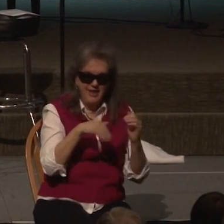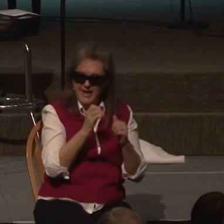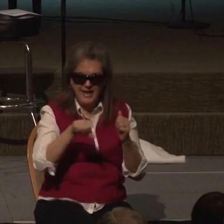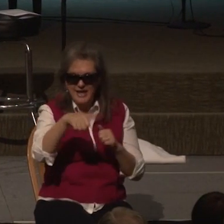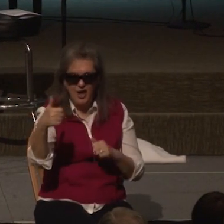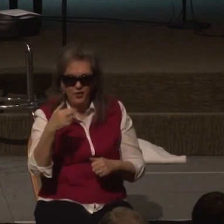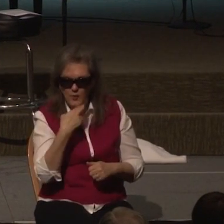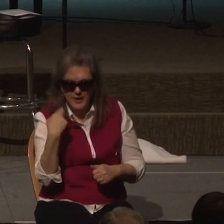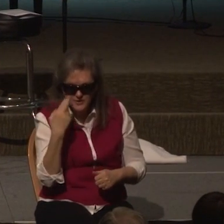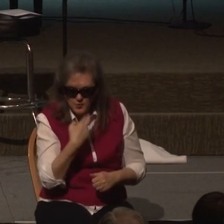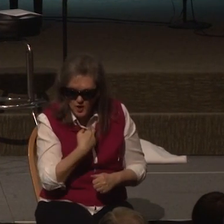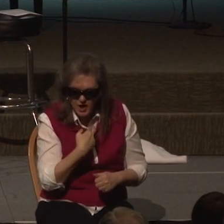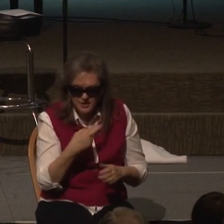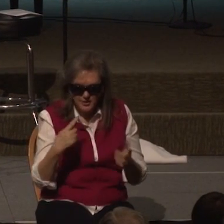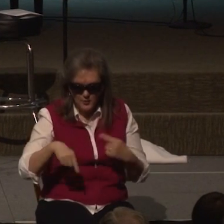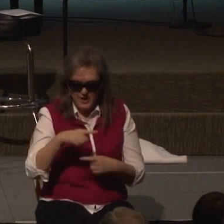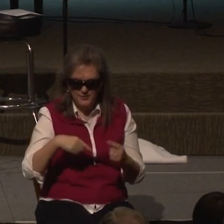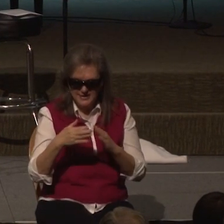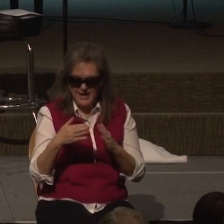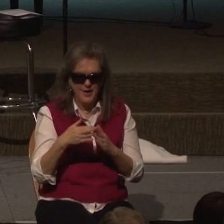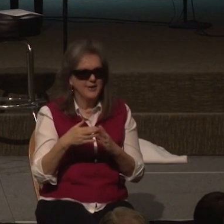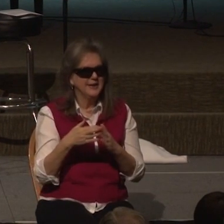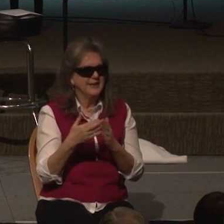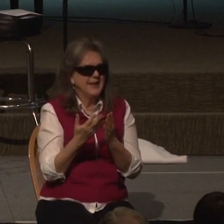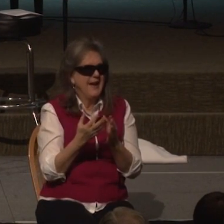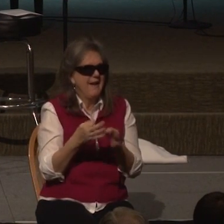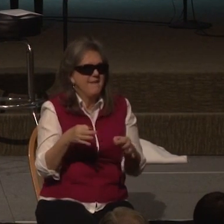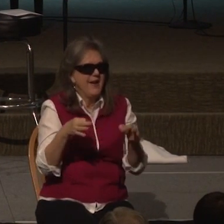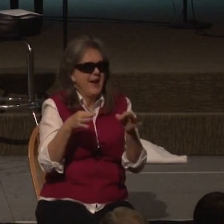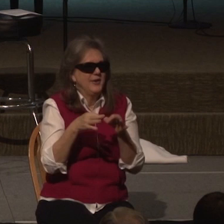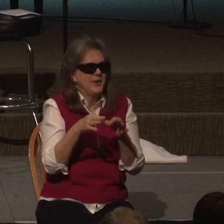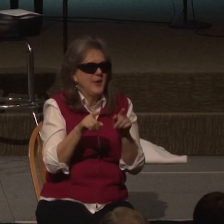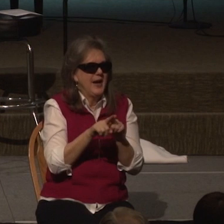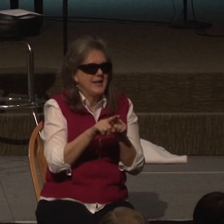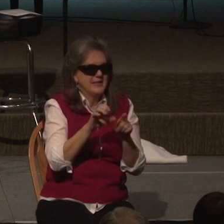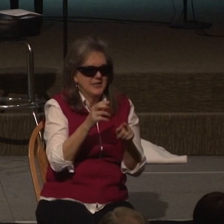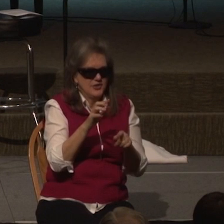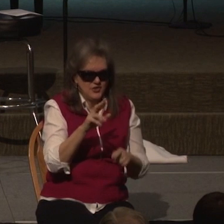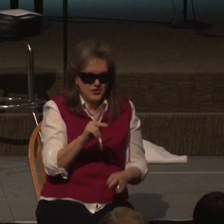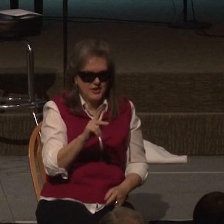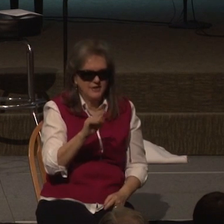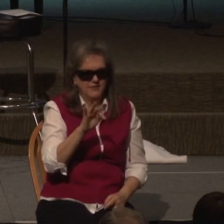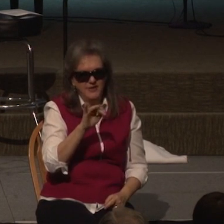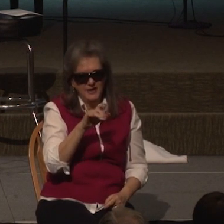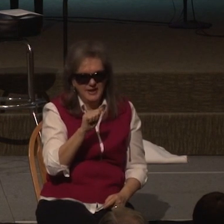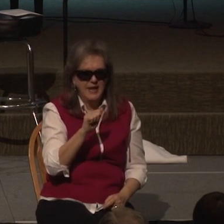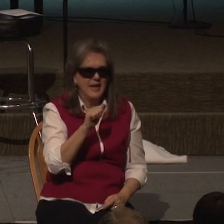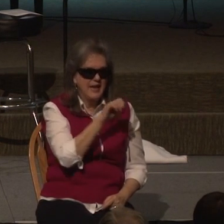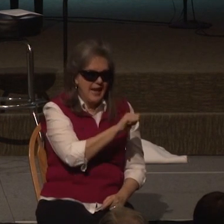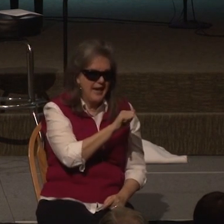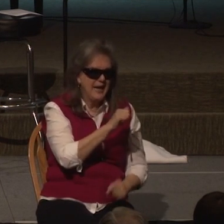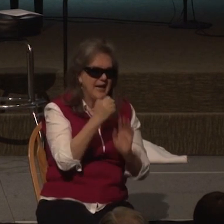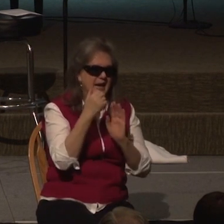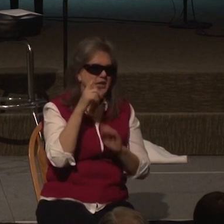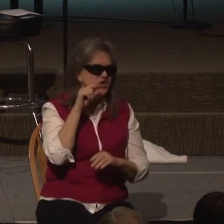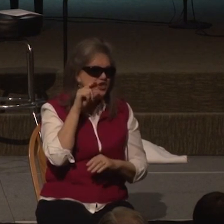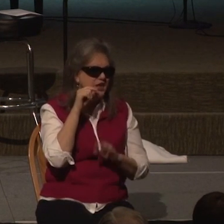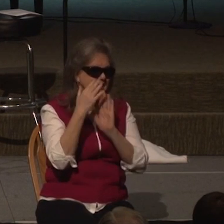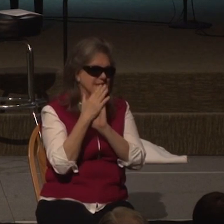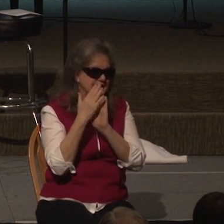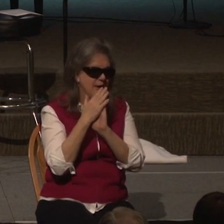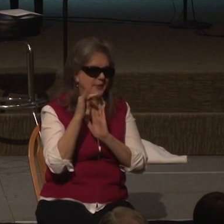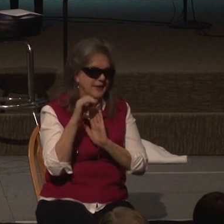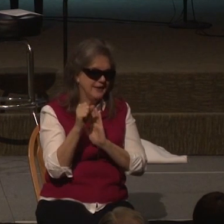You see, as valuable as a Chick-fil-A chicken sandwich is, the value of salvation